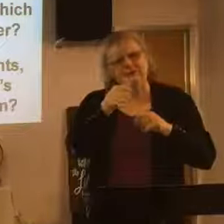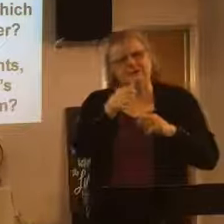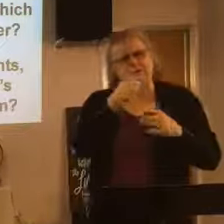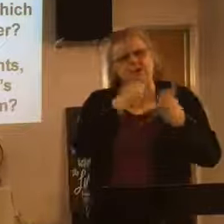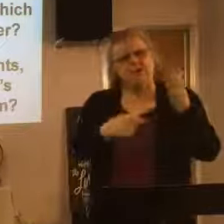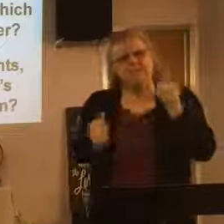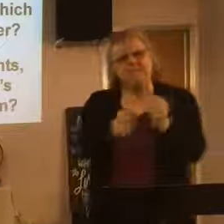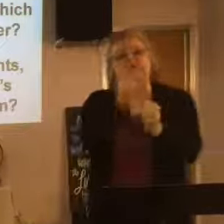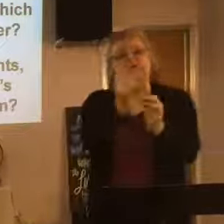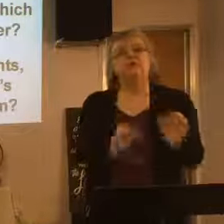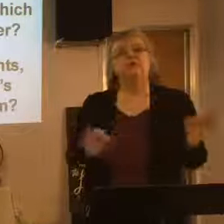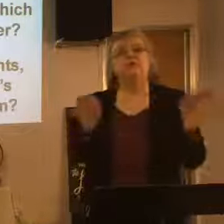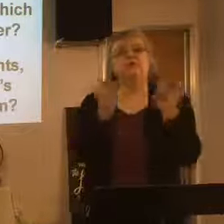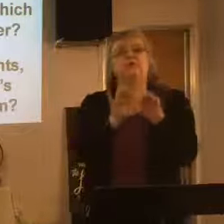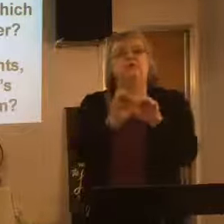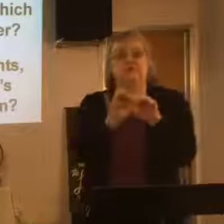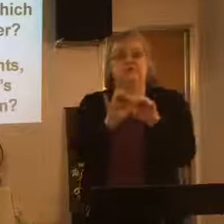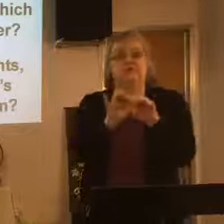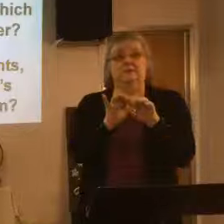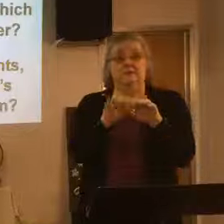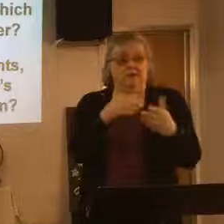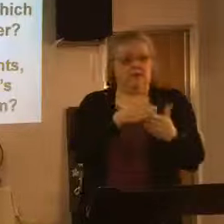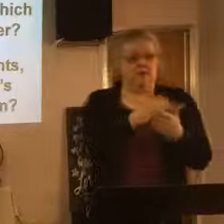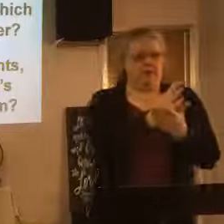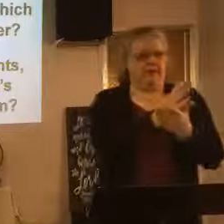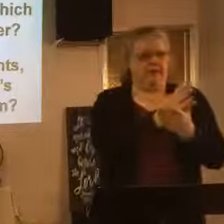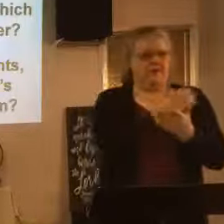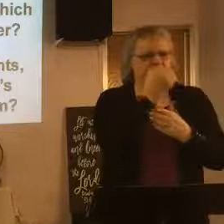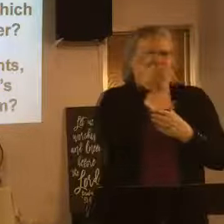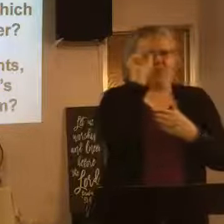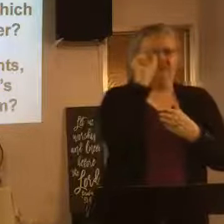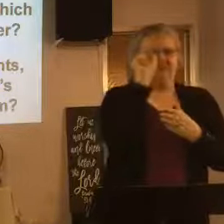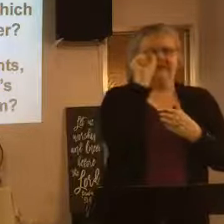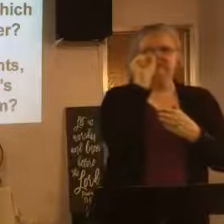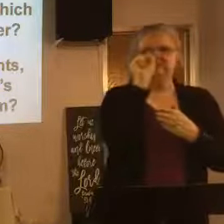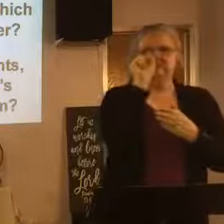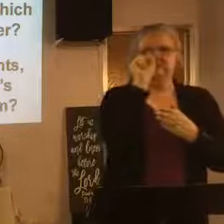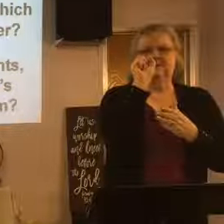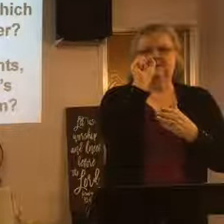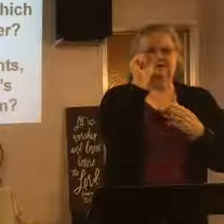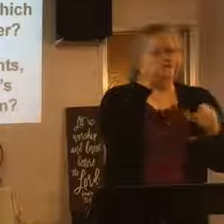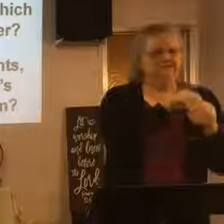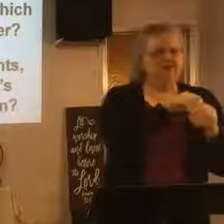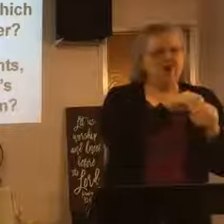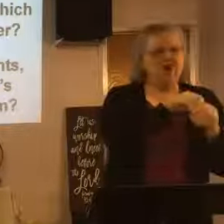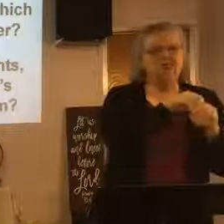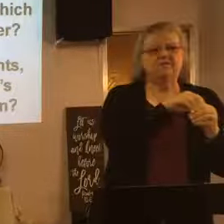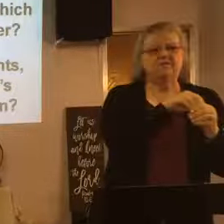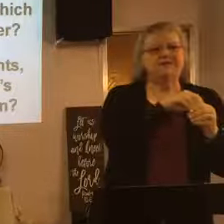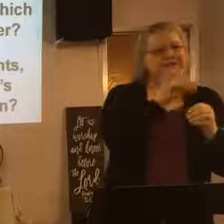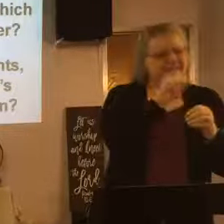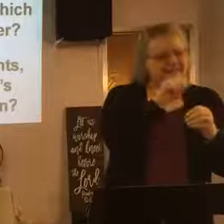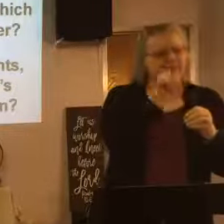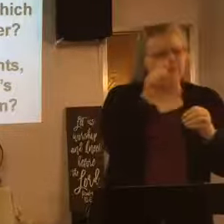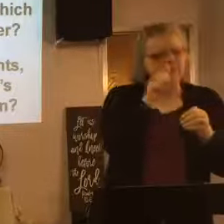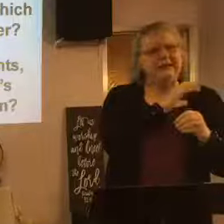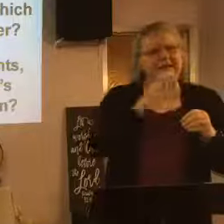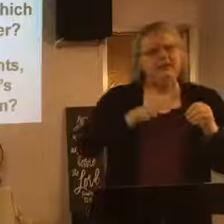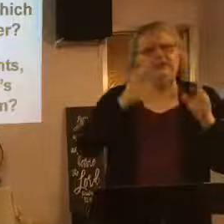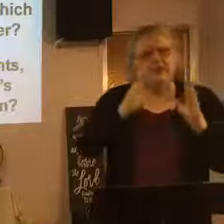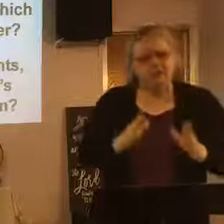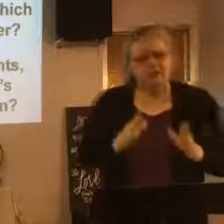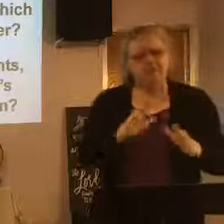more important? The rights to protest and to get involved. Yes, we need Christians